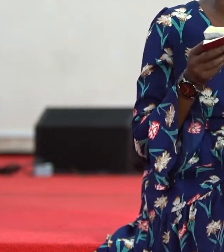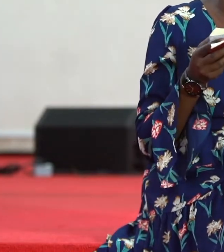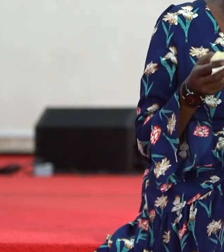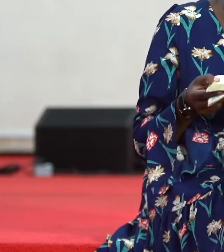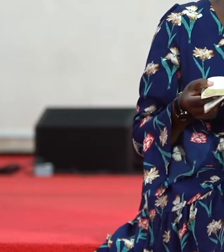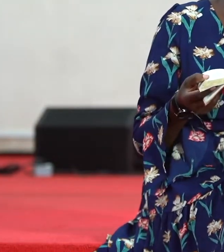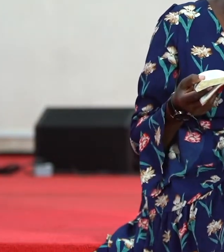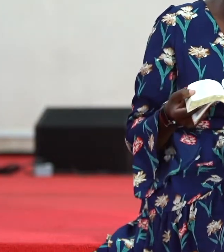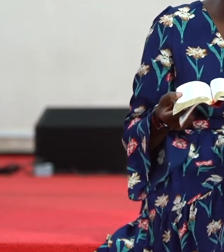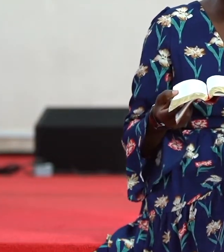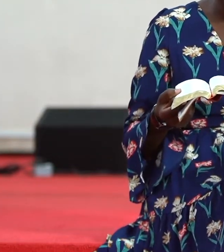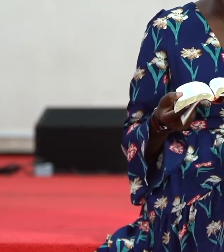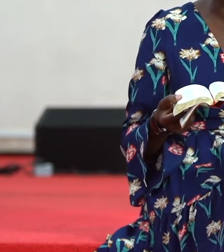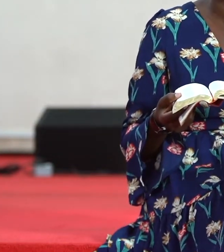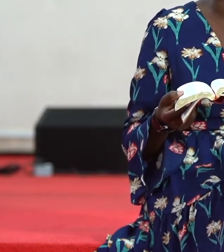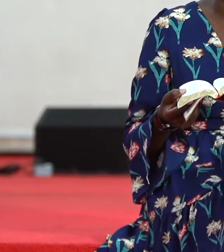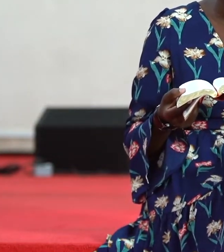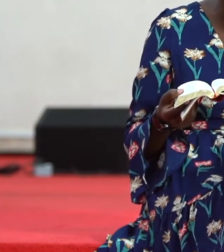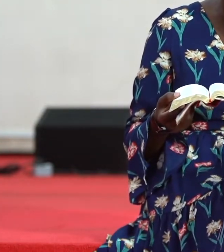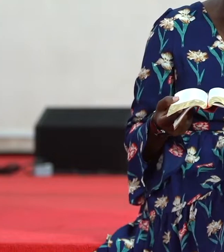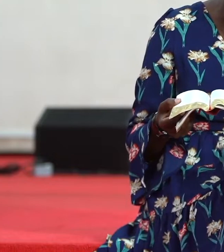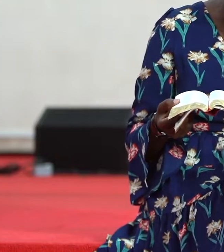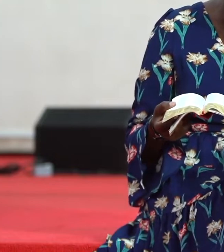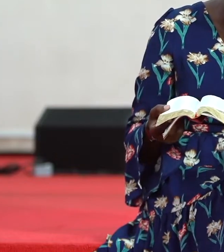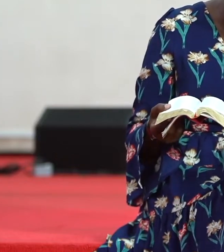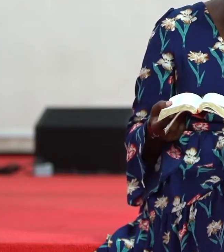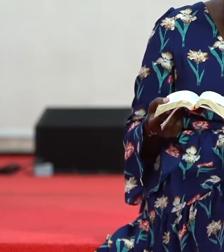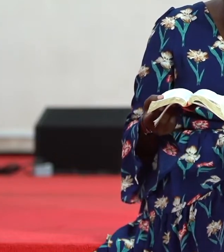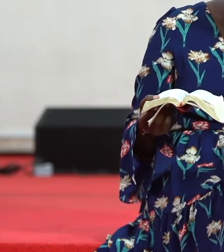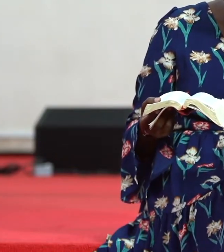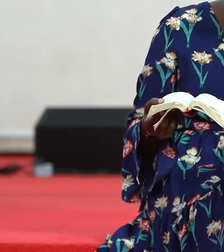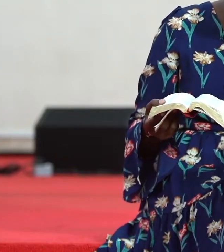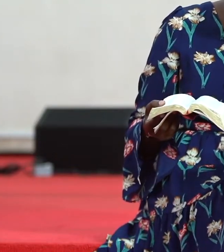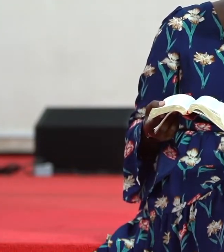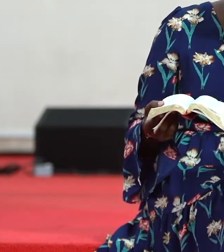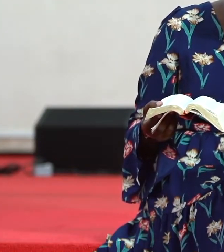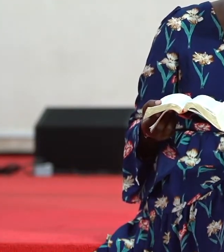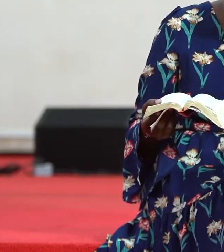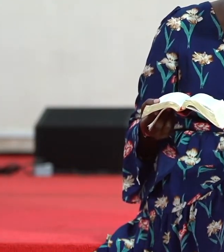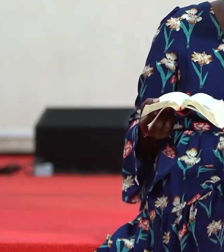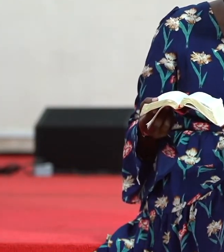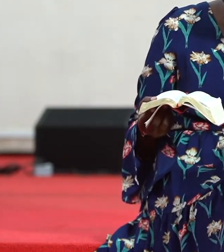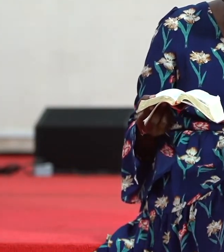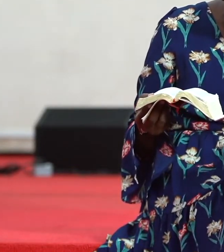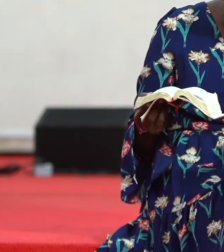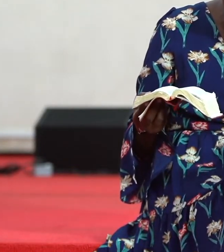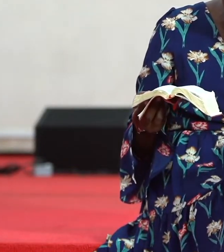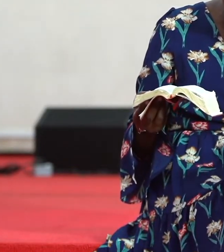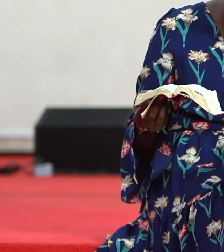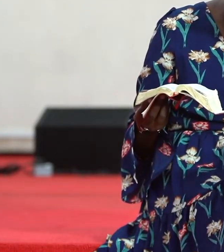God has to say about our lives, it's an incredible blessing. And I want us to read